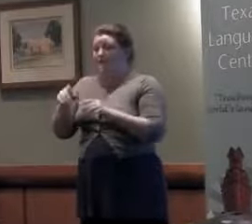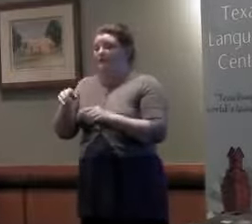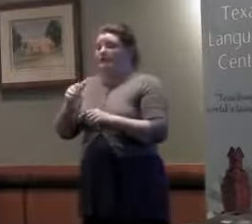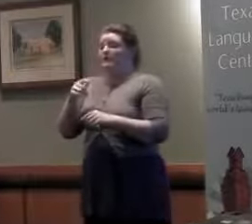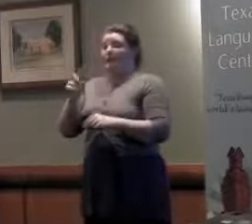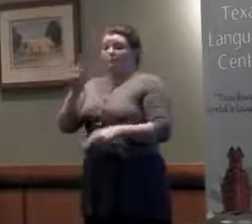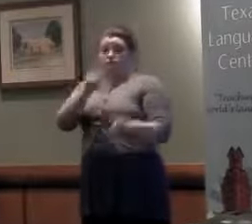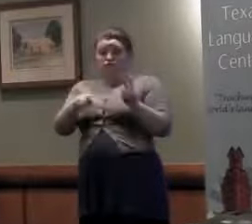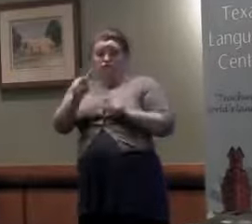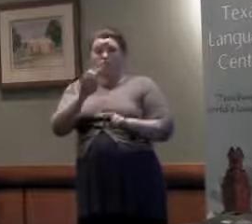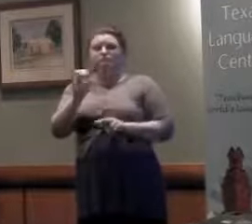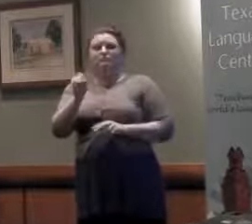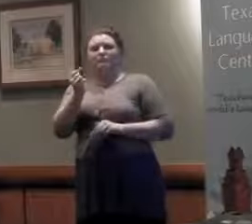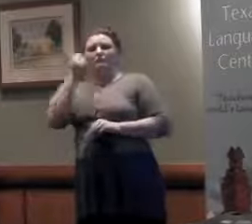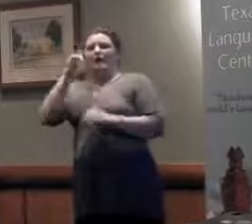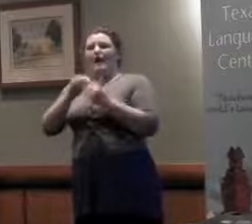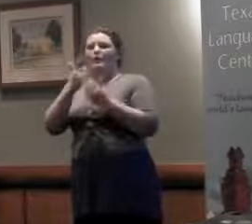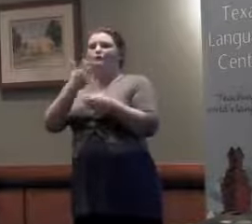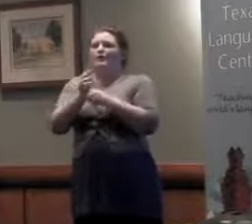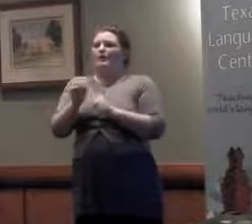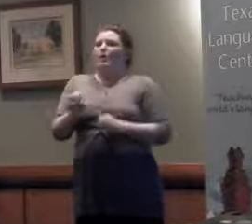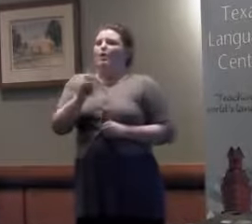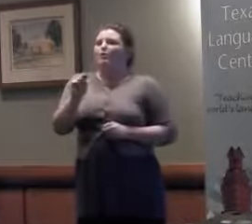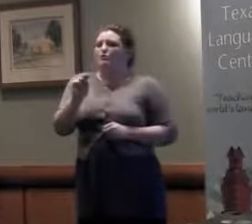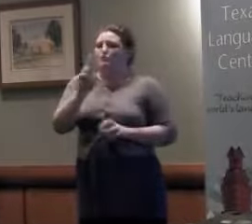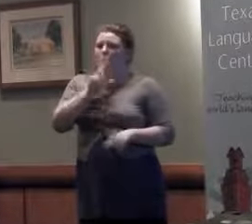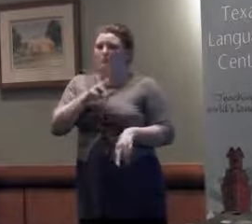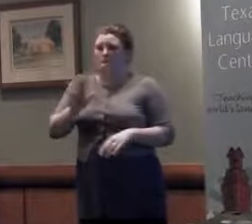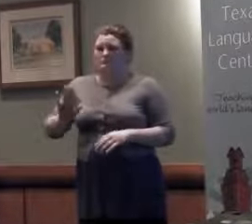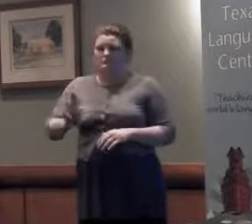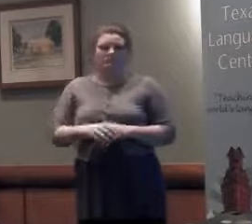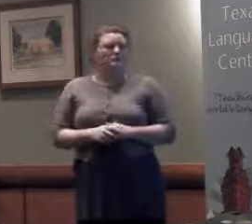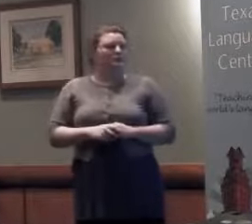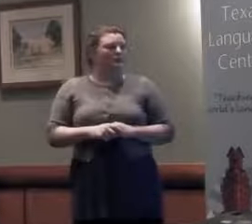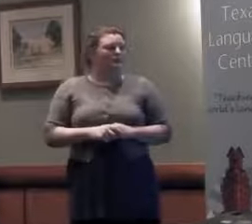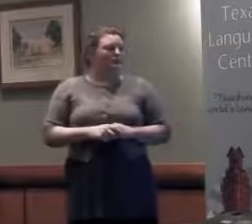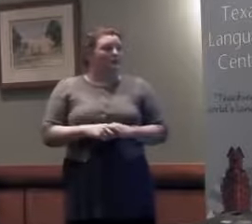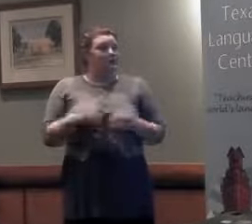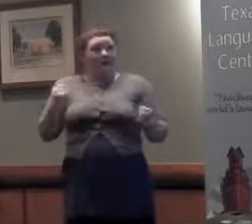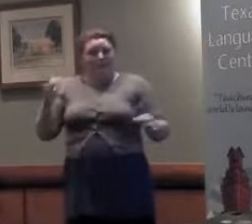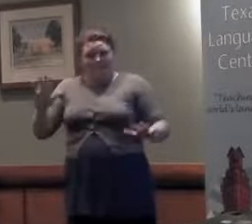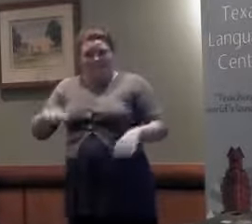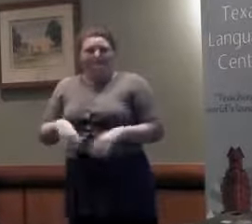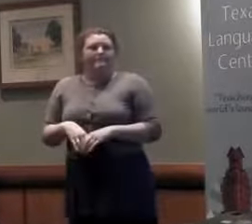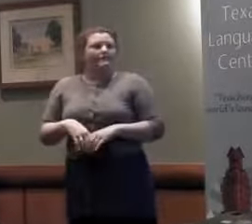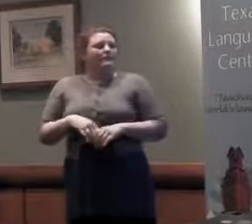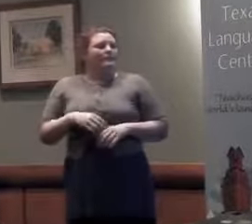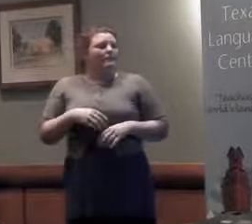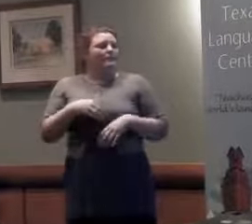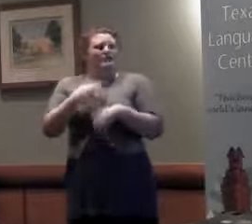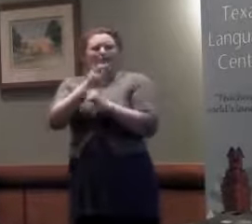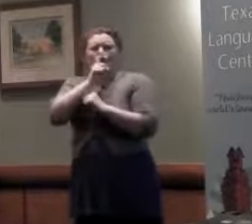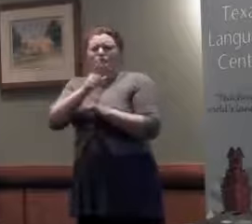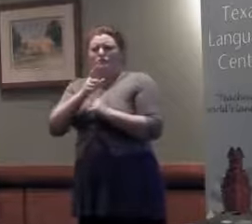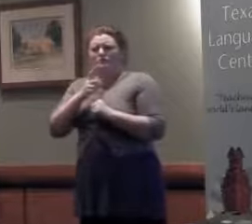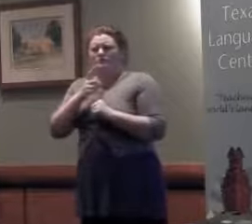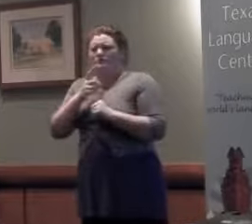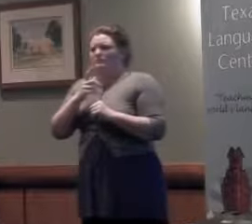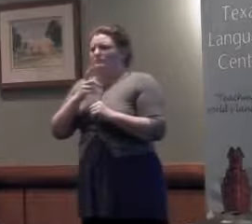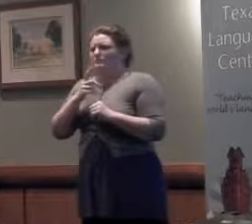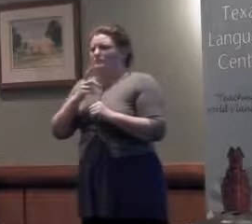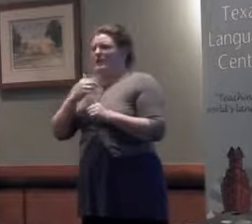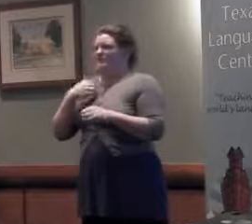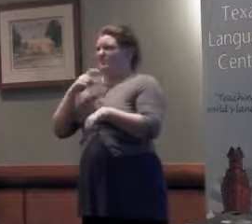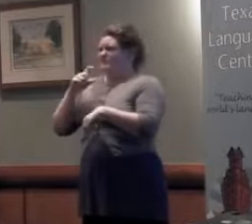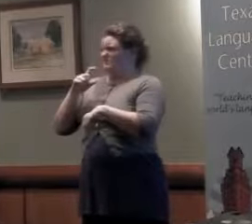to understand how they should create their own reports. Now, I want to make sure that I get to, and I have